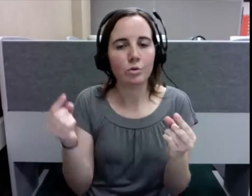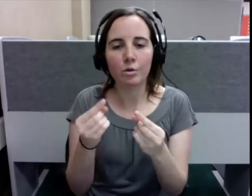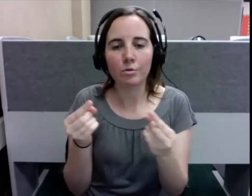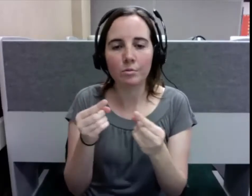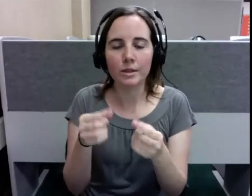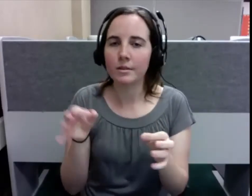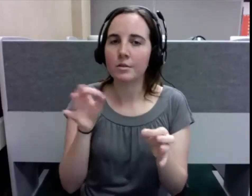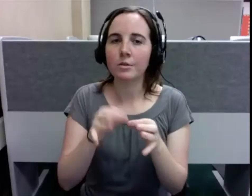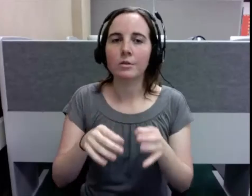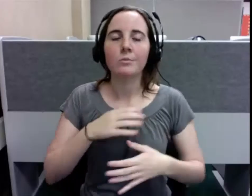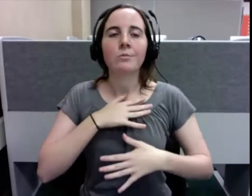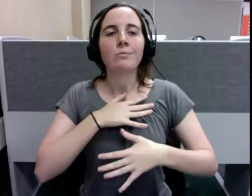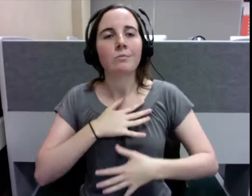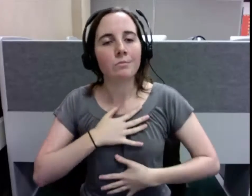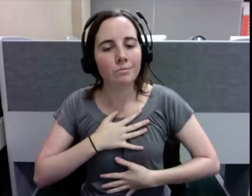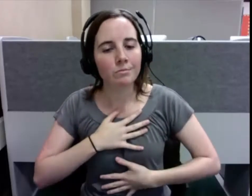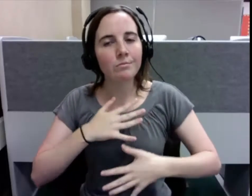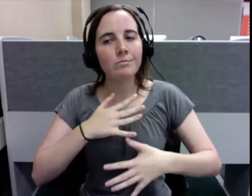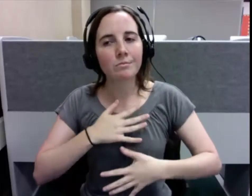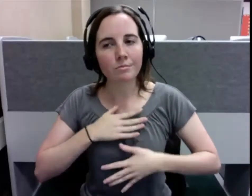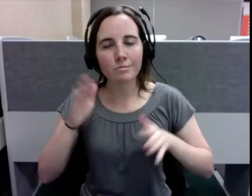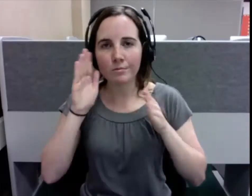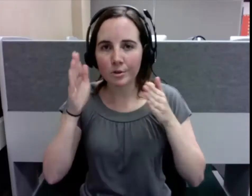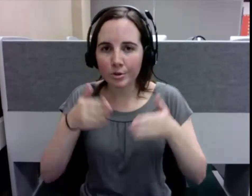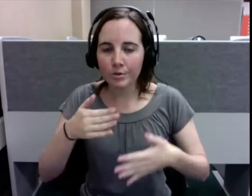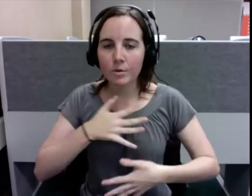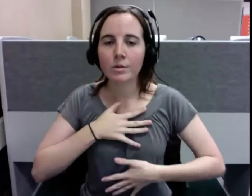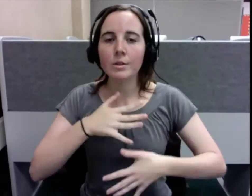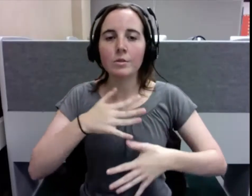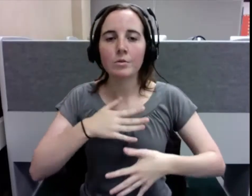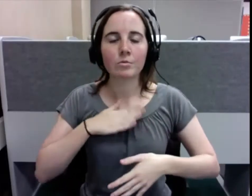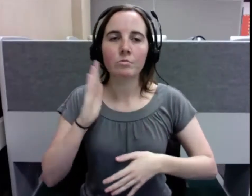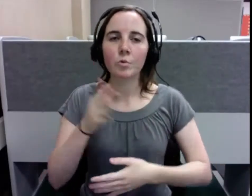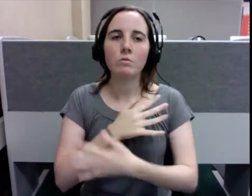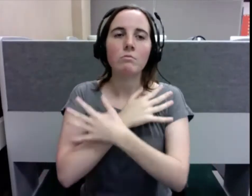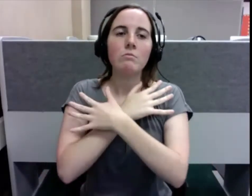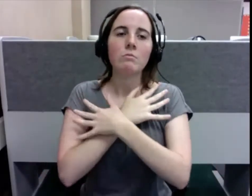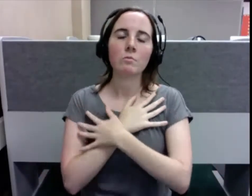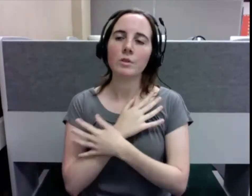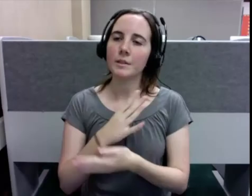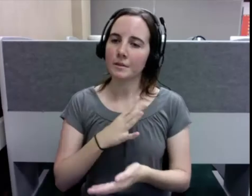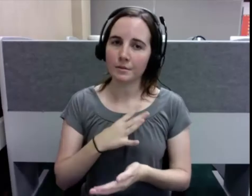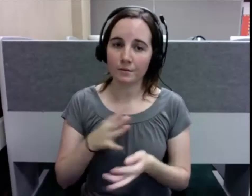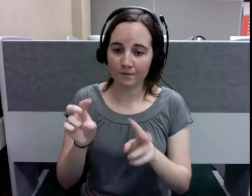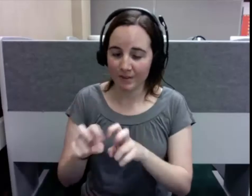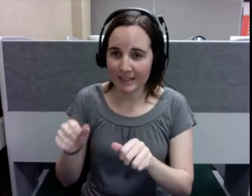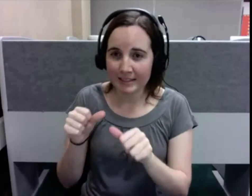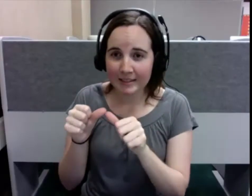breathing during this exam and think about your breathing to keep you relaxed, keep your muscles relaxed. The exam itself takes between